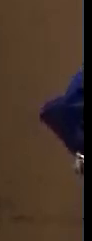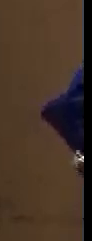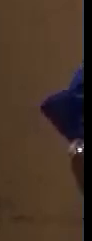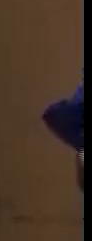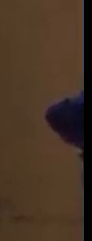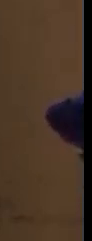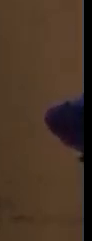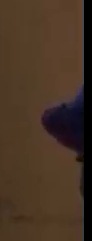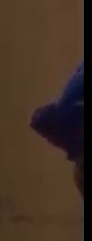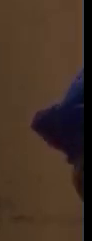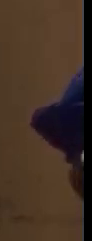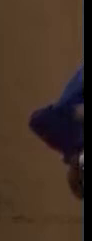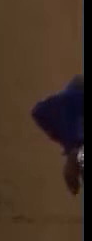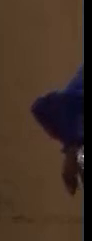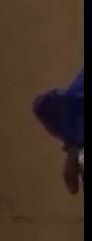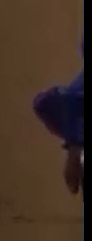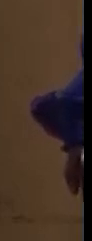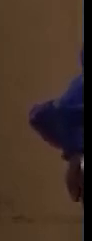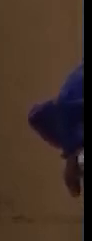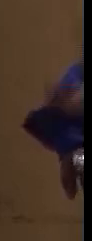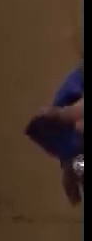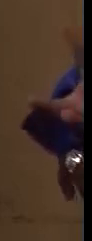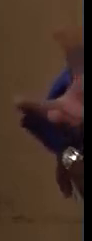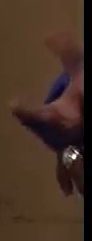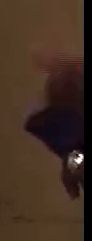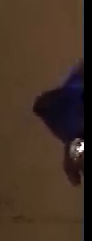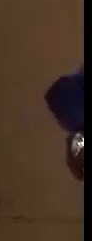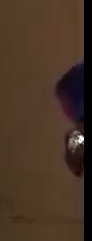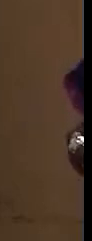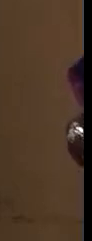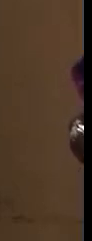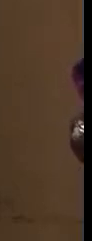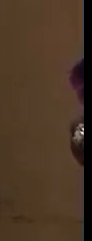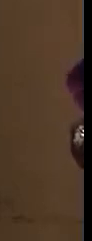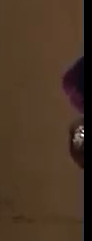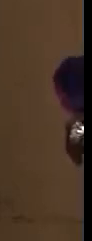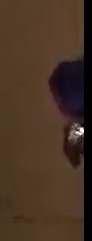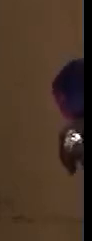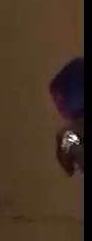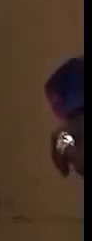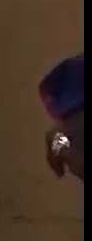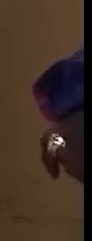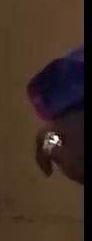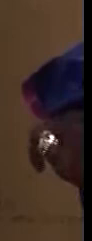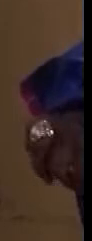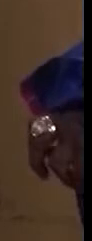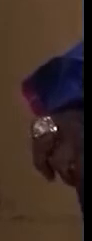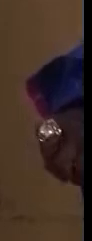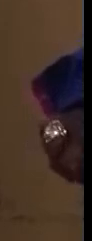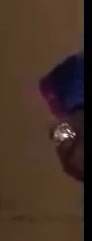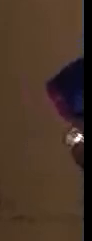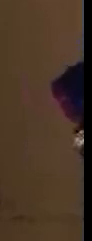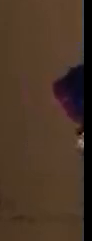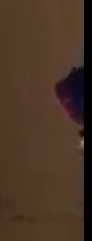what? They are expensive, both to operate and to maintain. Number three, pests from dry surroundings